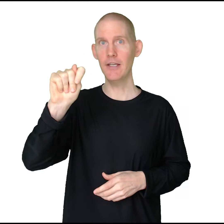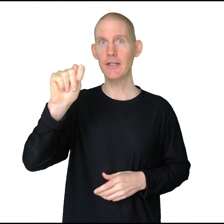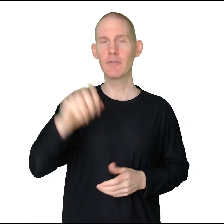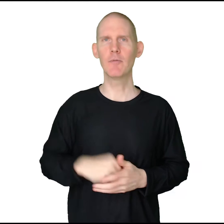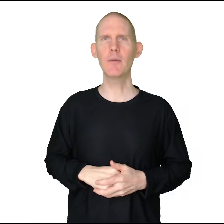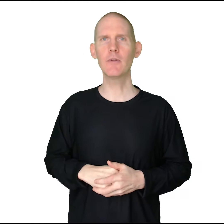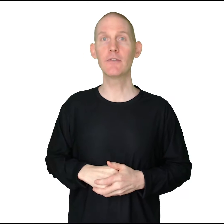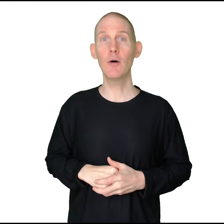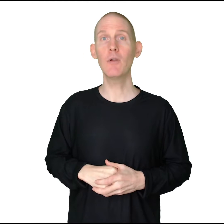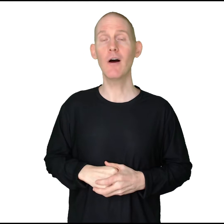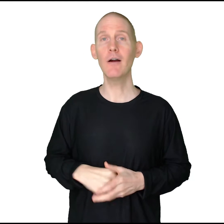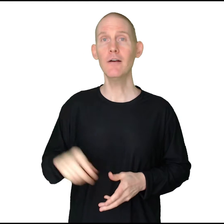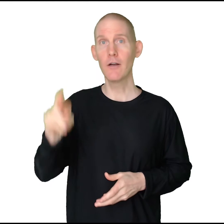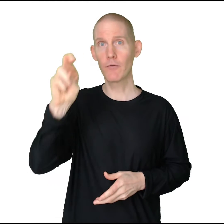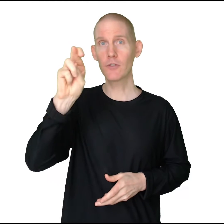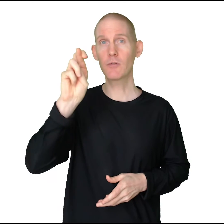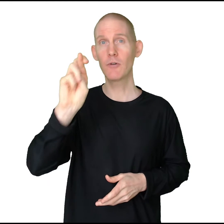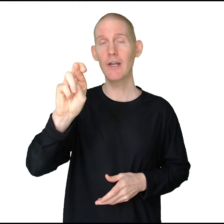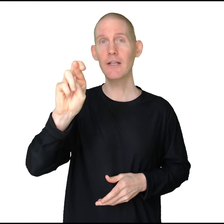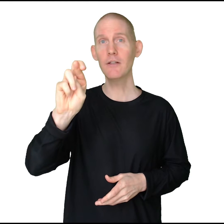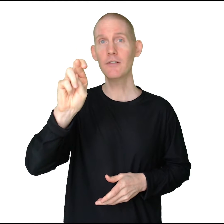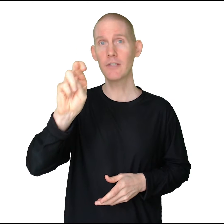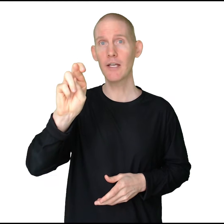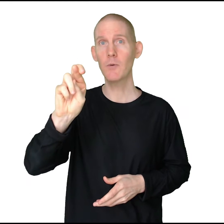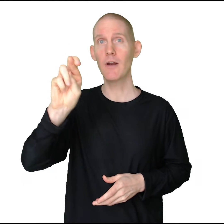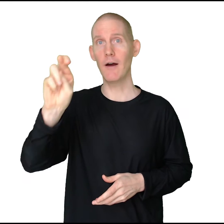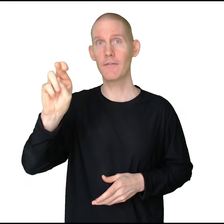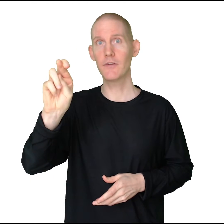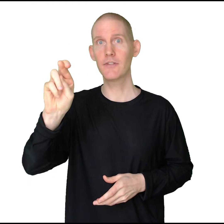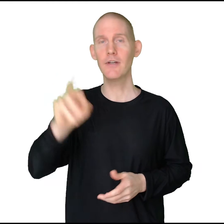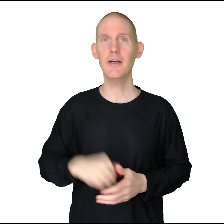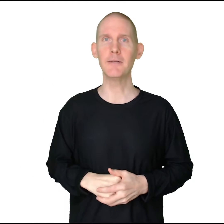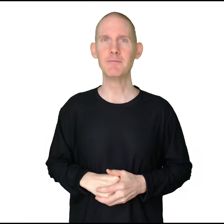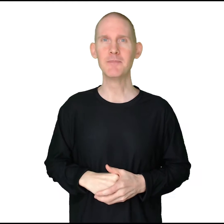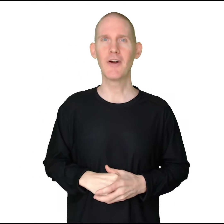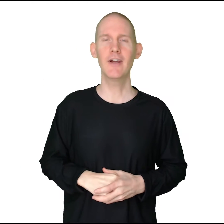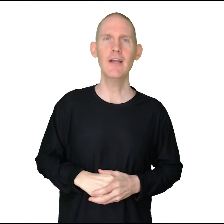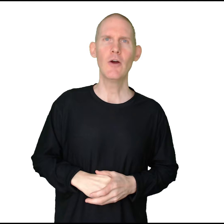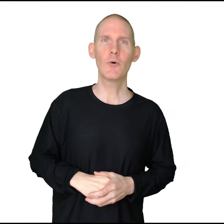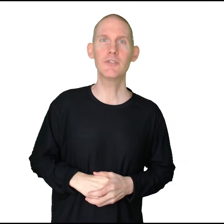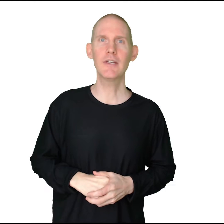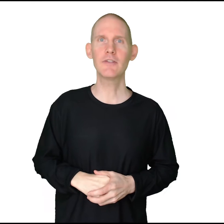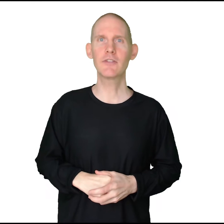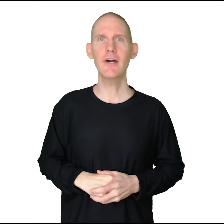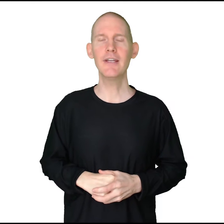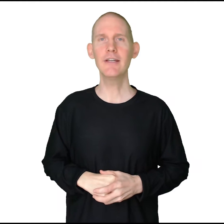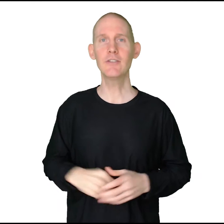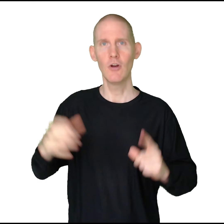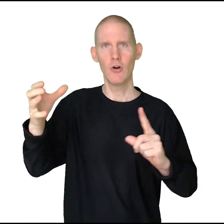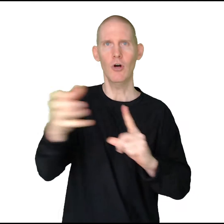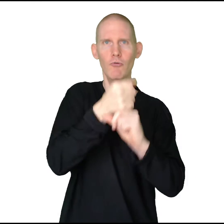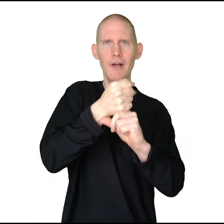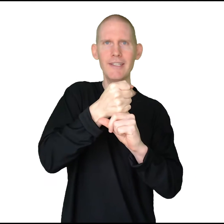A-R-R-E-S-T. Remember the double R? First one regular, second one off to the side. All right? Once again, the sign is